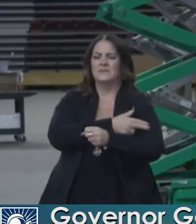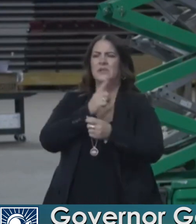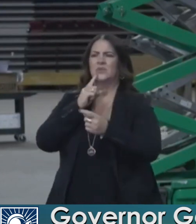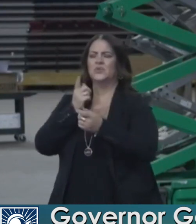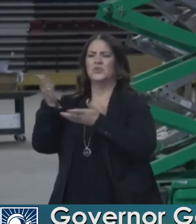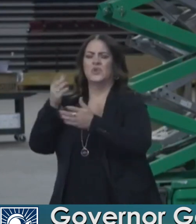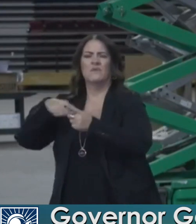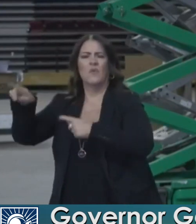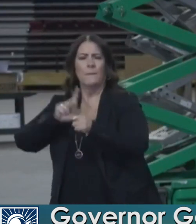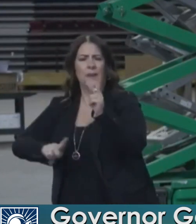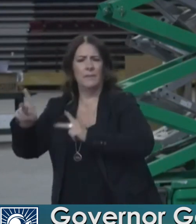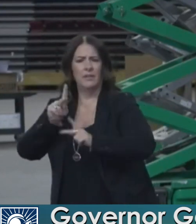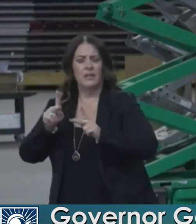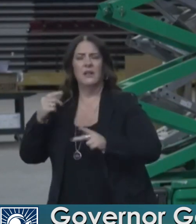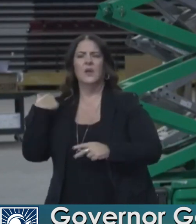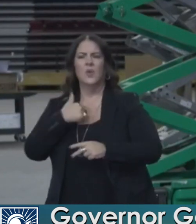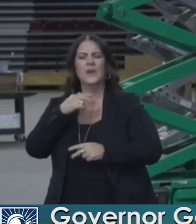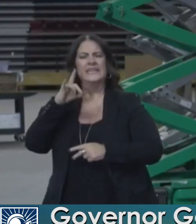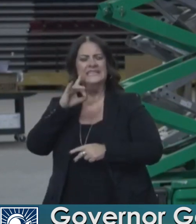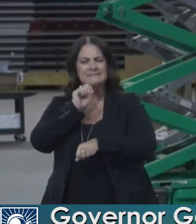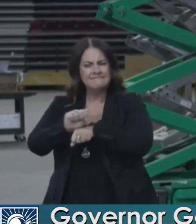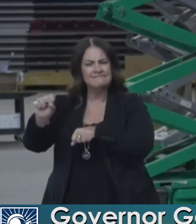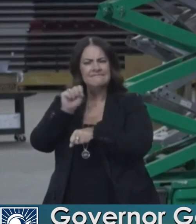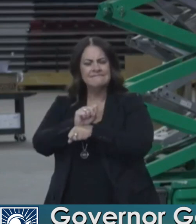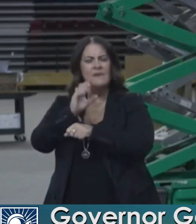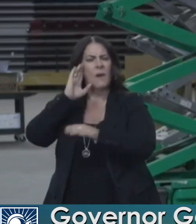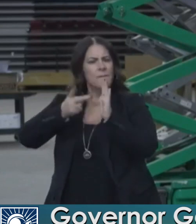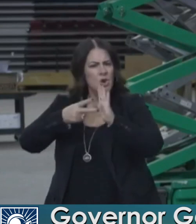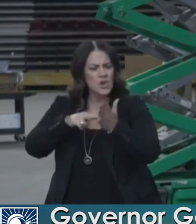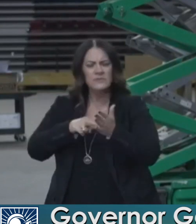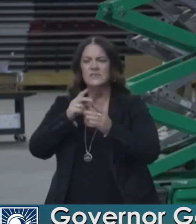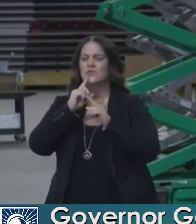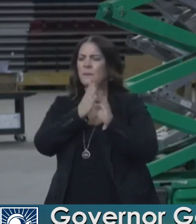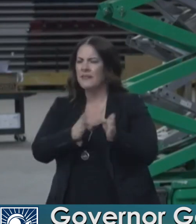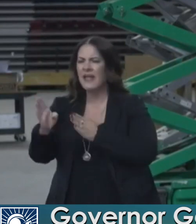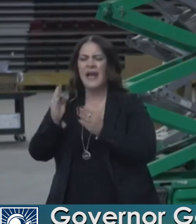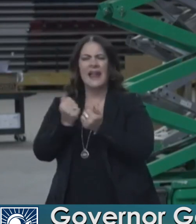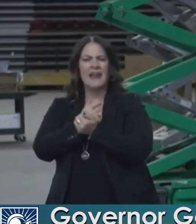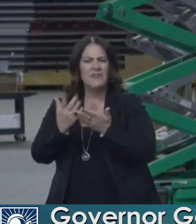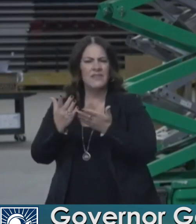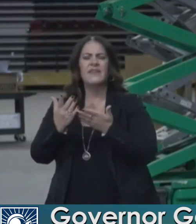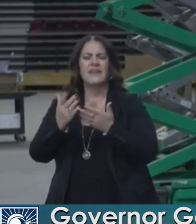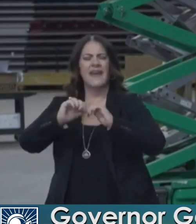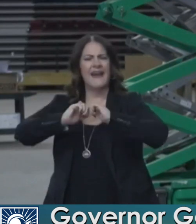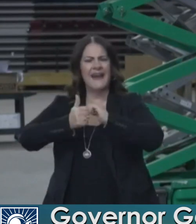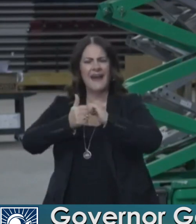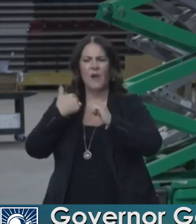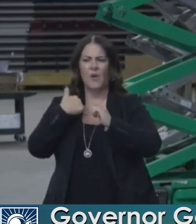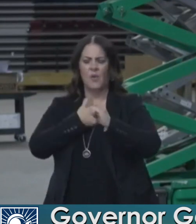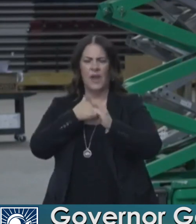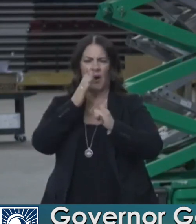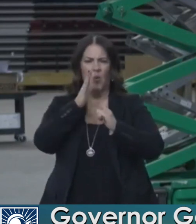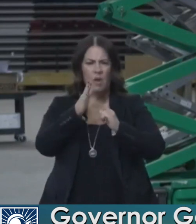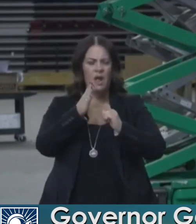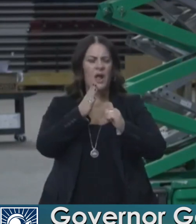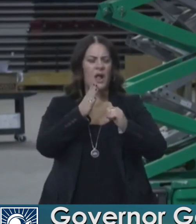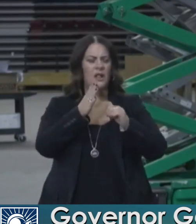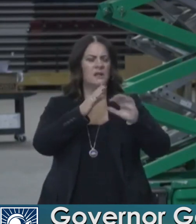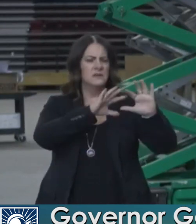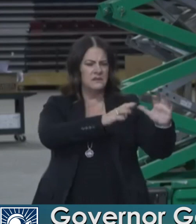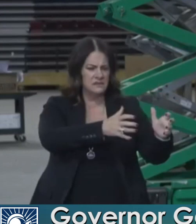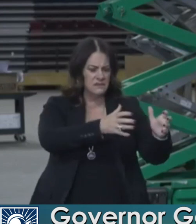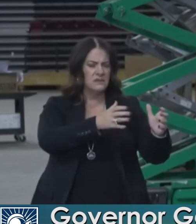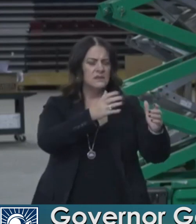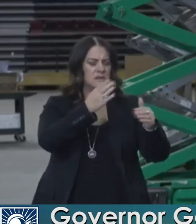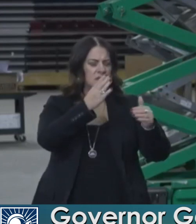in a very deliberative way. We've phased our preparation in different frames. Phase one